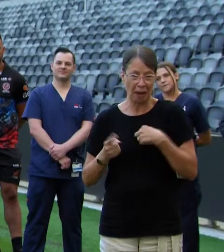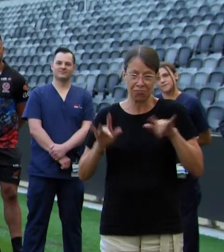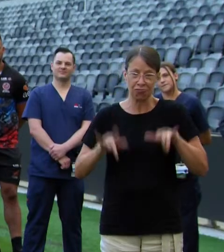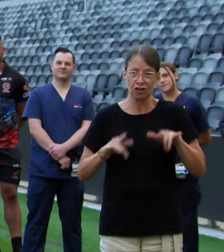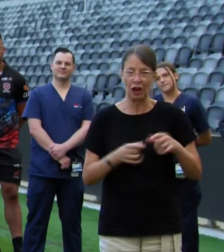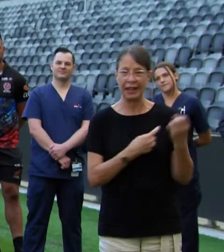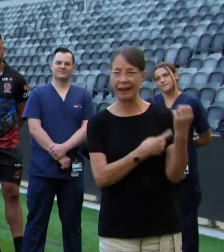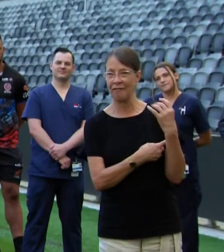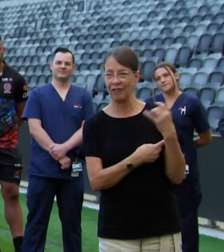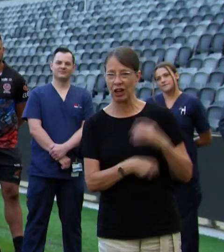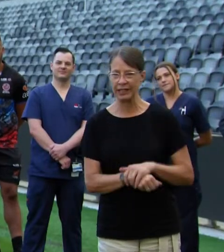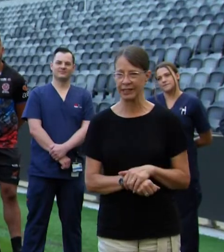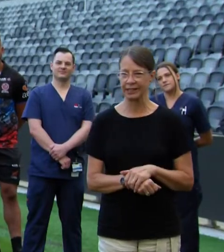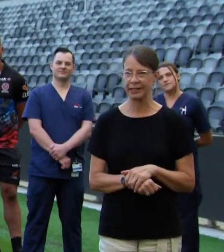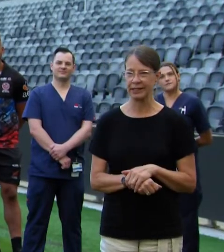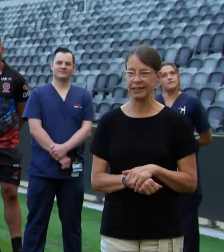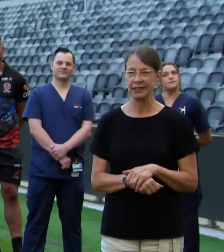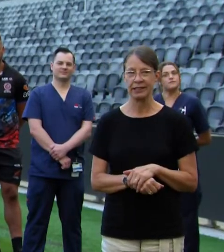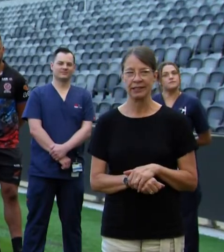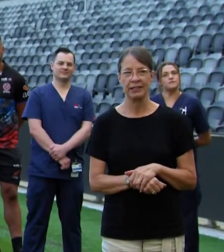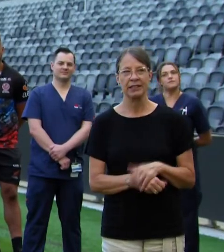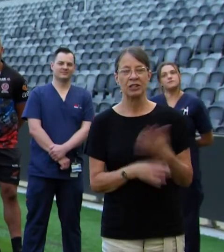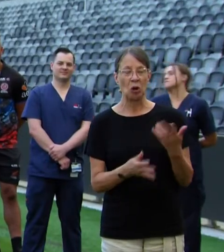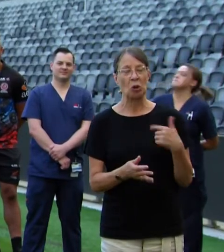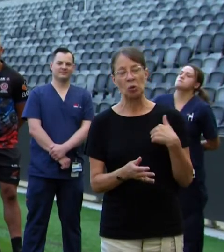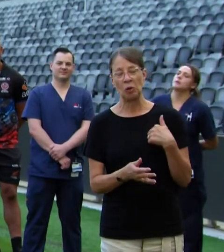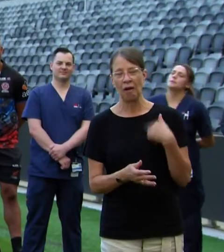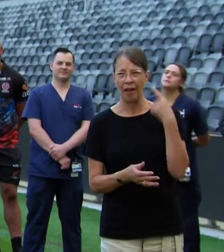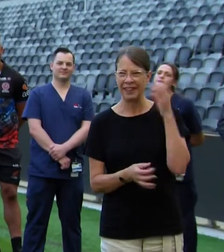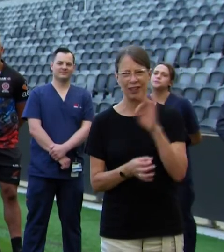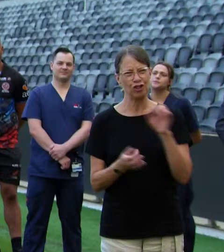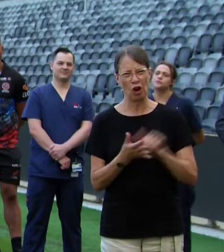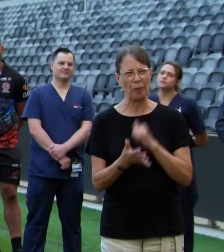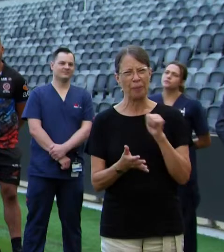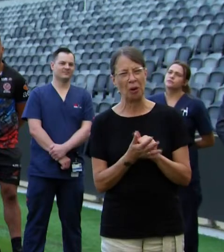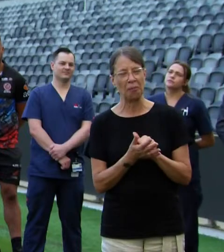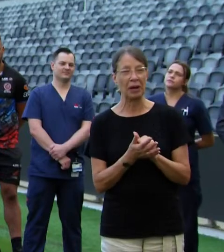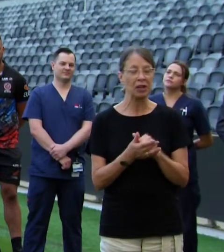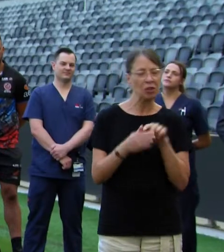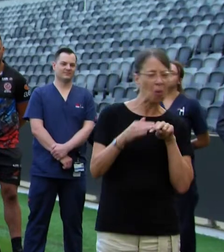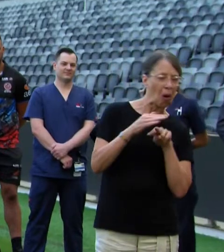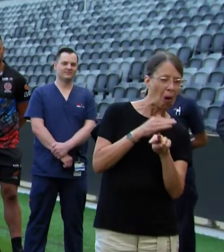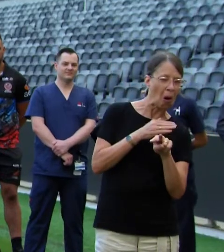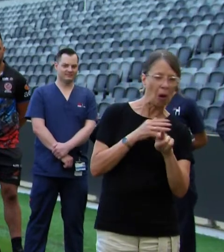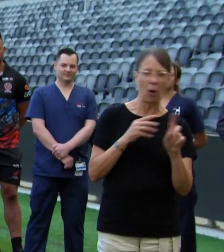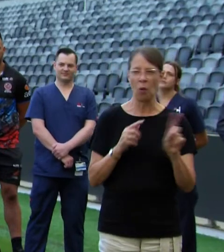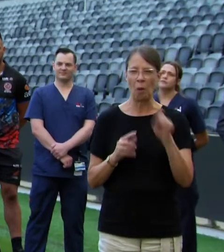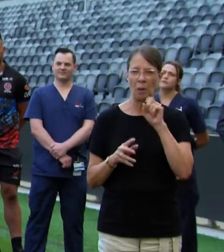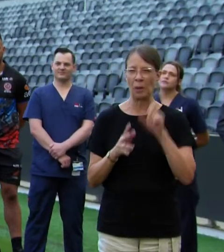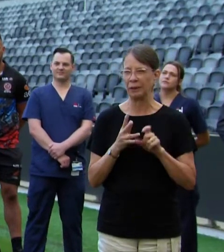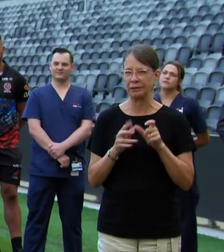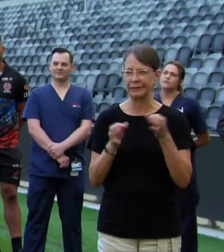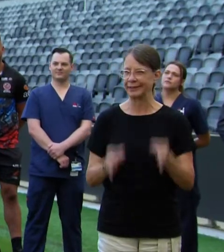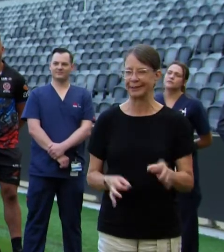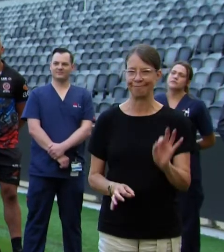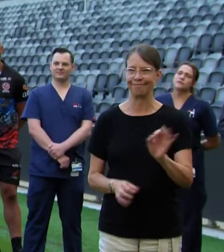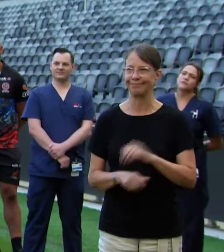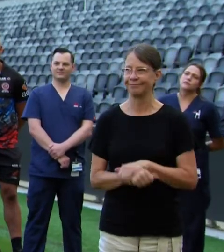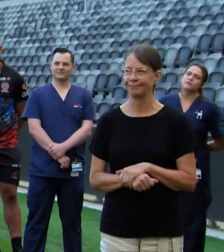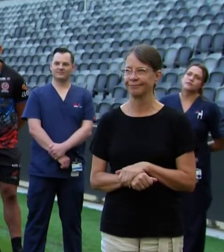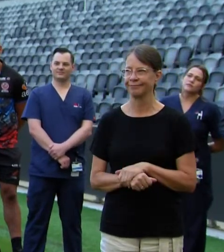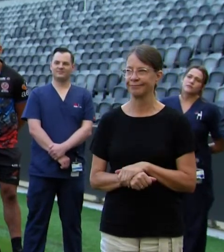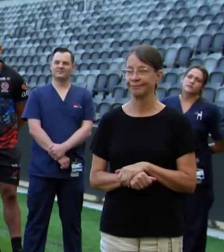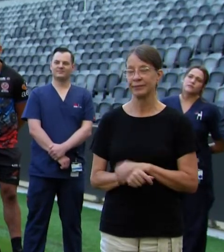until I do, it would be inappropriate for me to preempt what our government's decision would be. But you often talk about the need to get